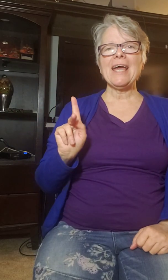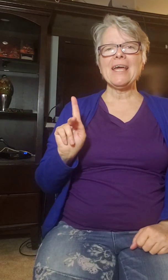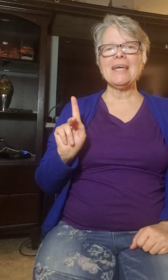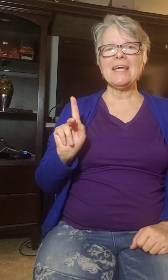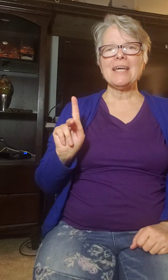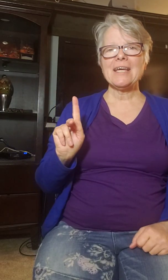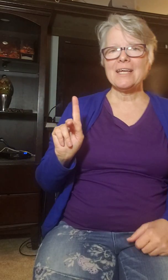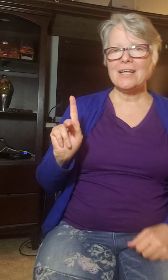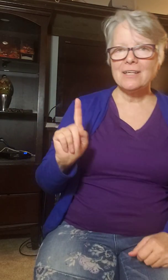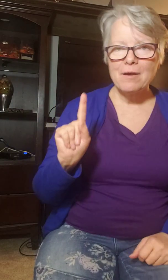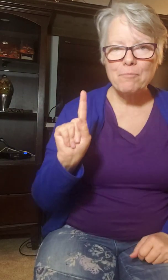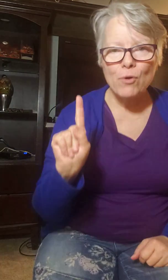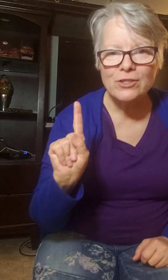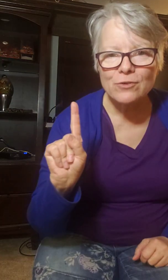K. Pointer up.